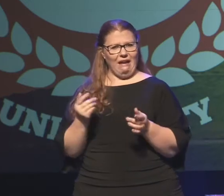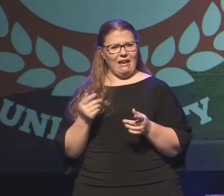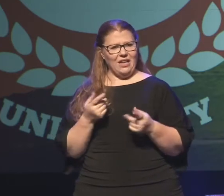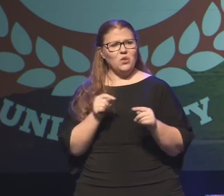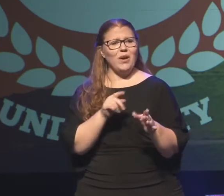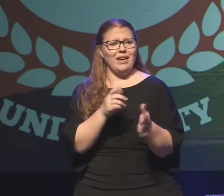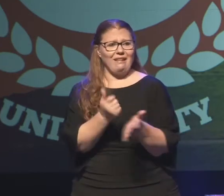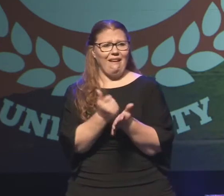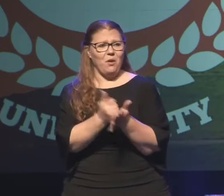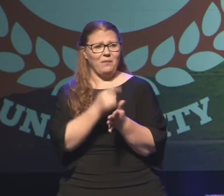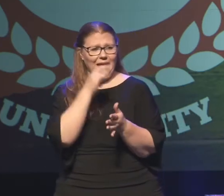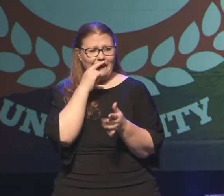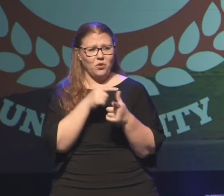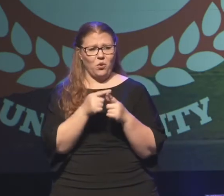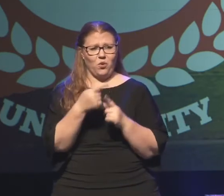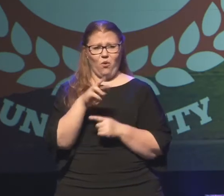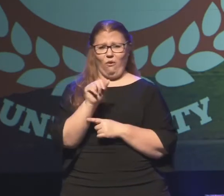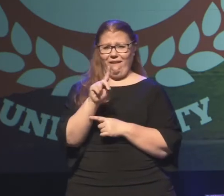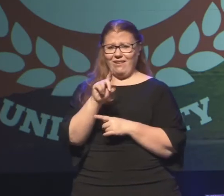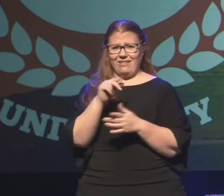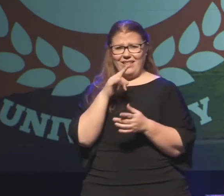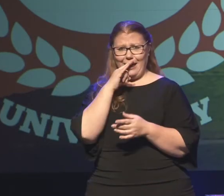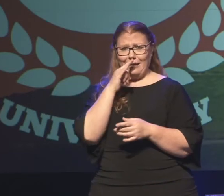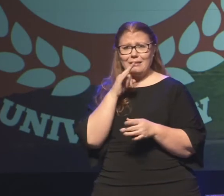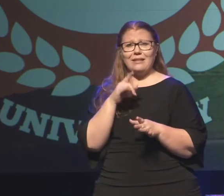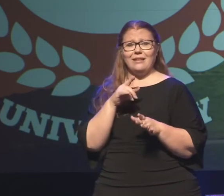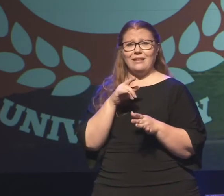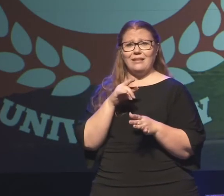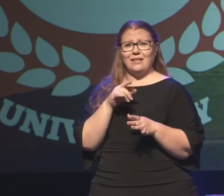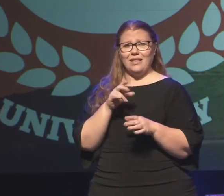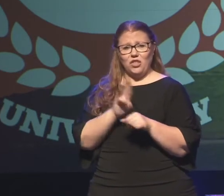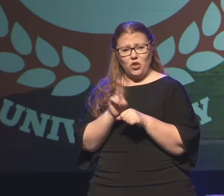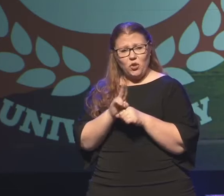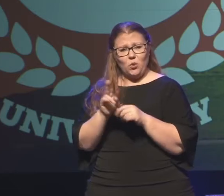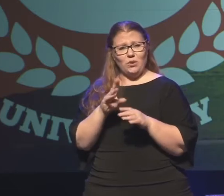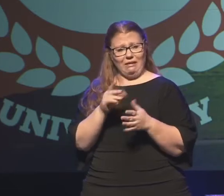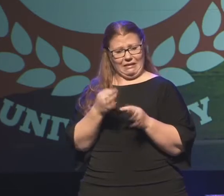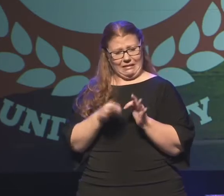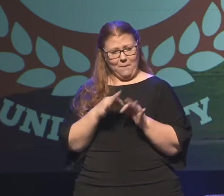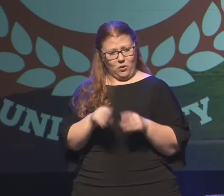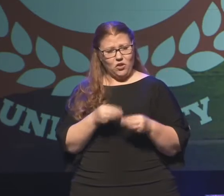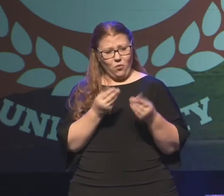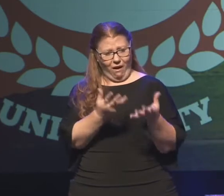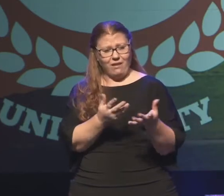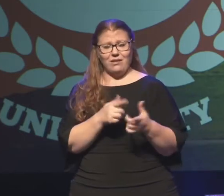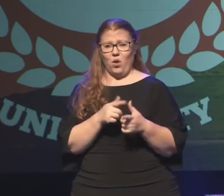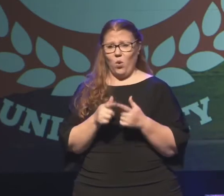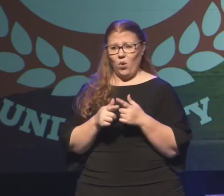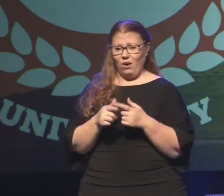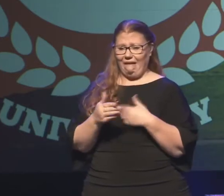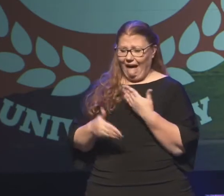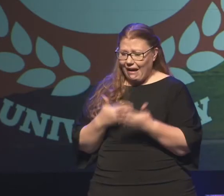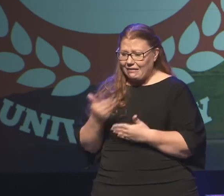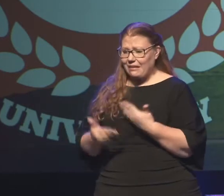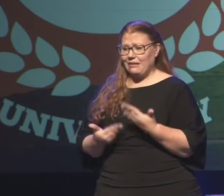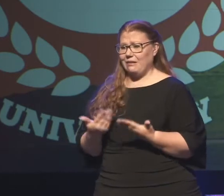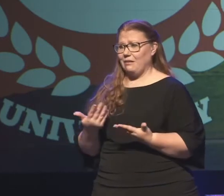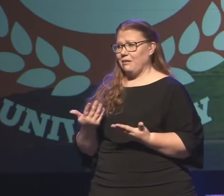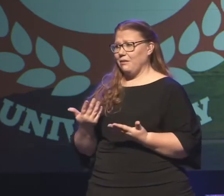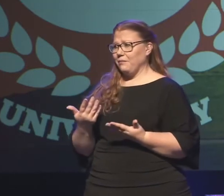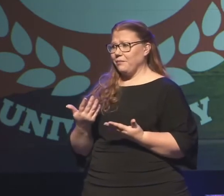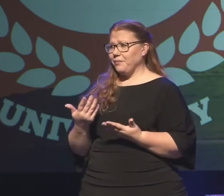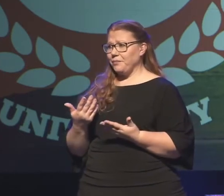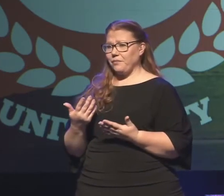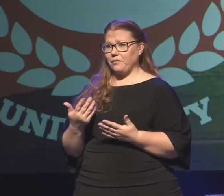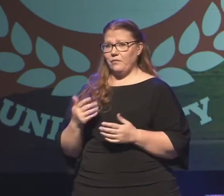our kids or our grandkids just exercise some simple generosity or kindness.